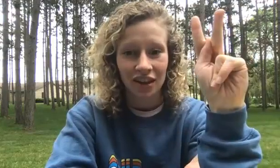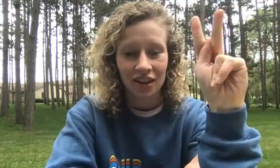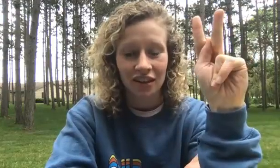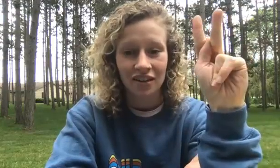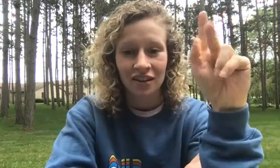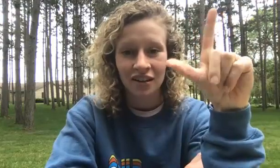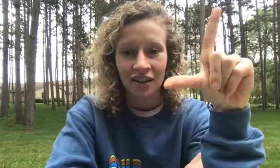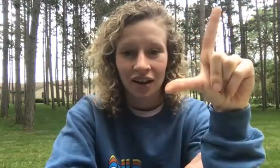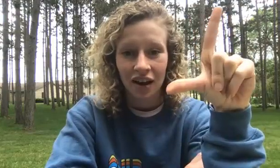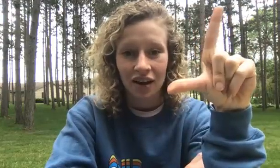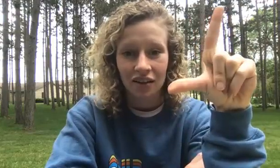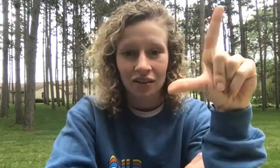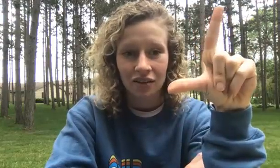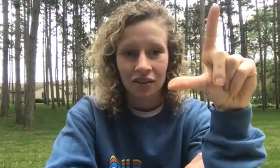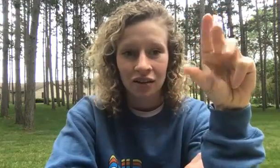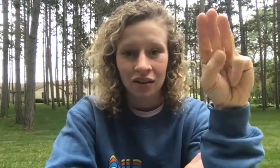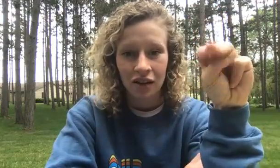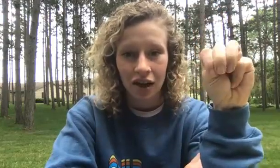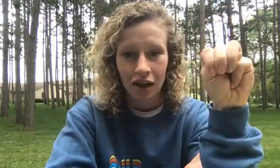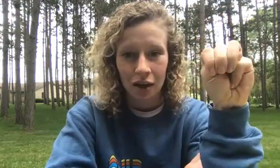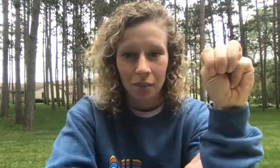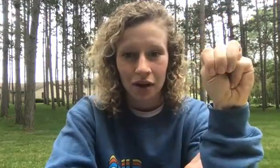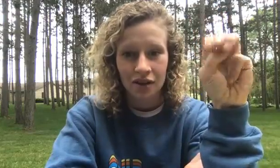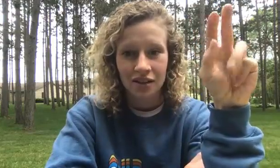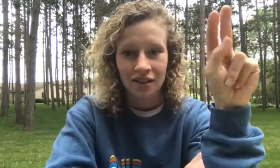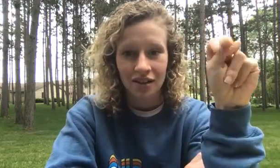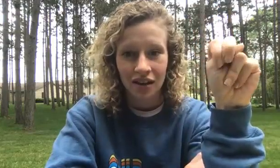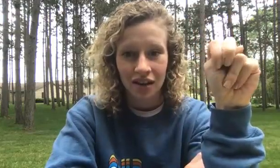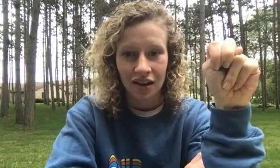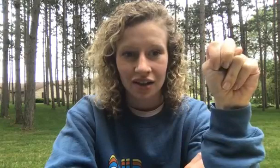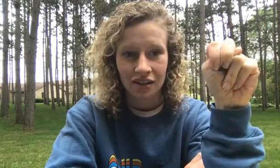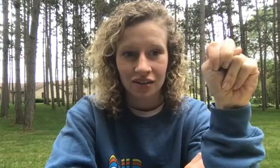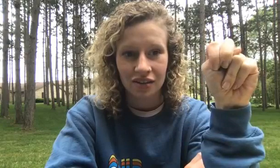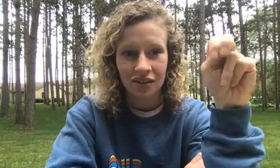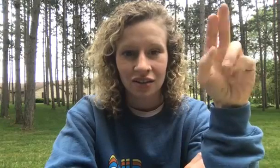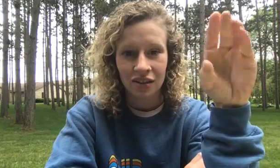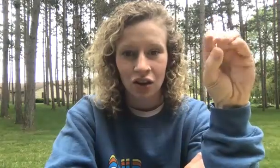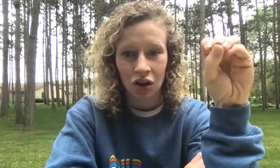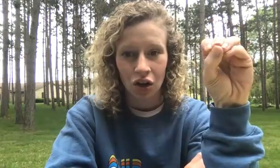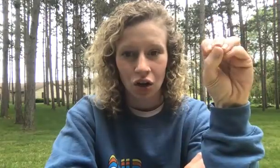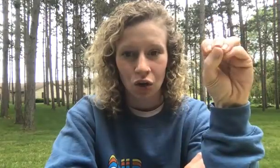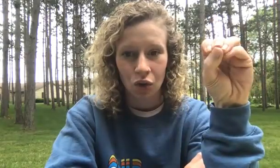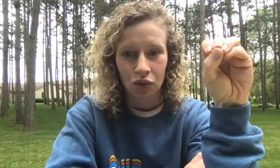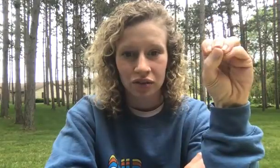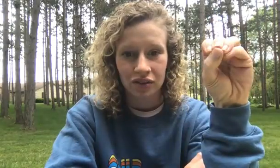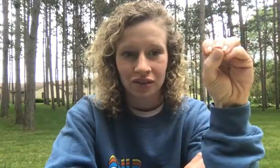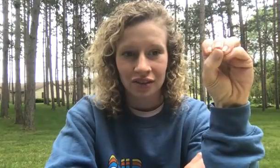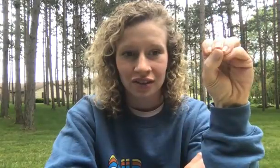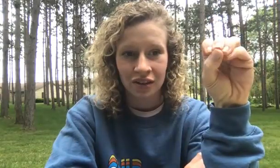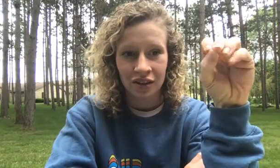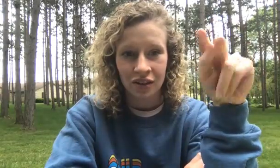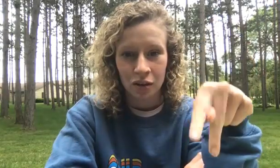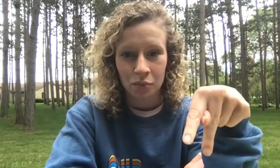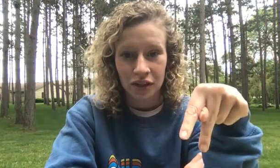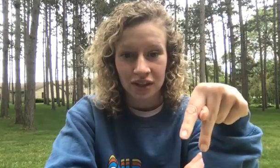K, L, M, N, O,